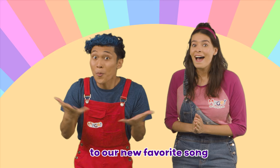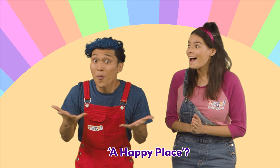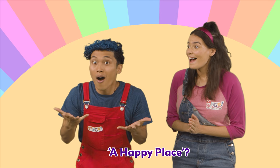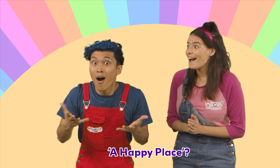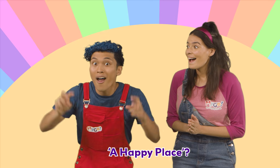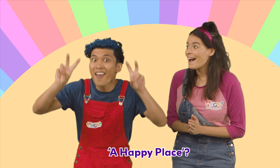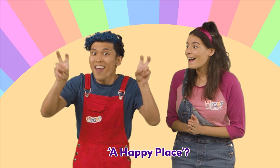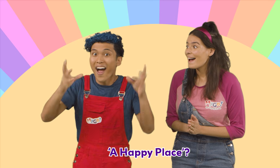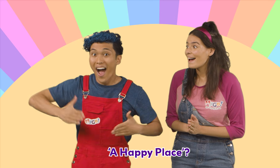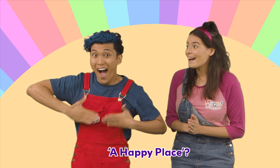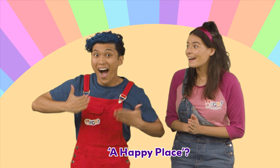A Happy Place?